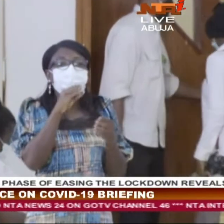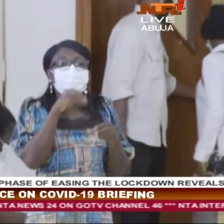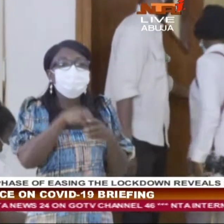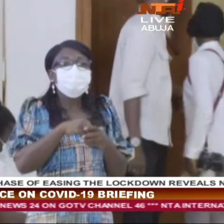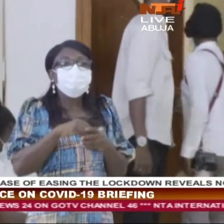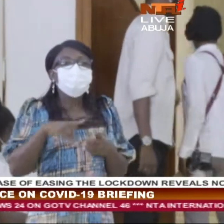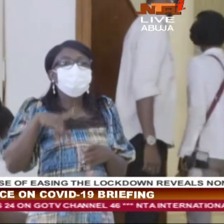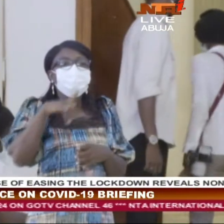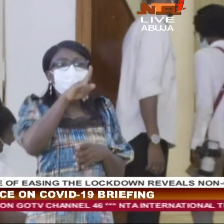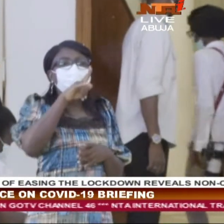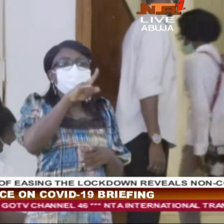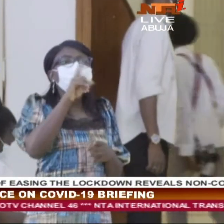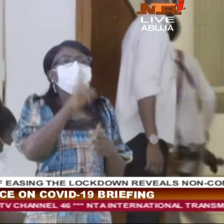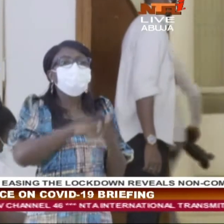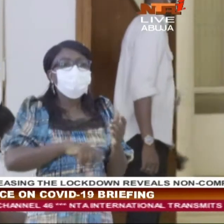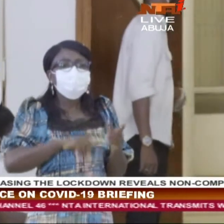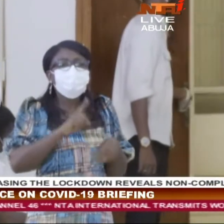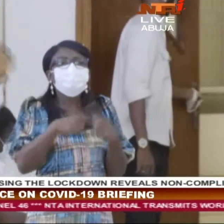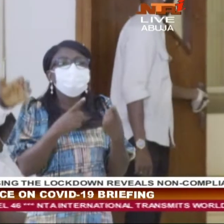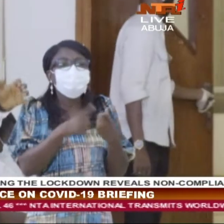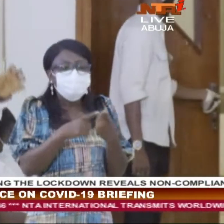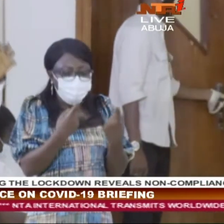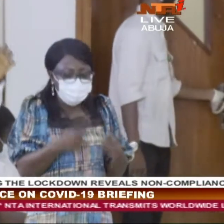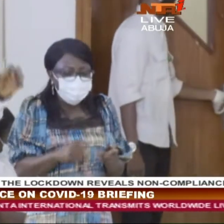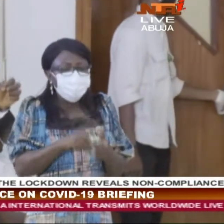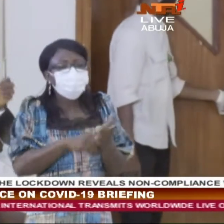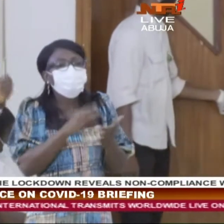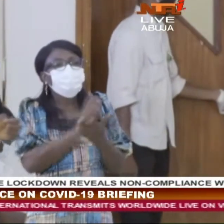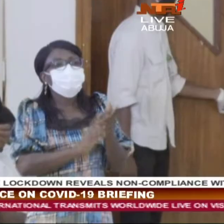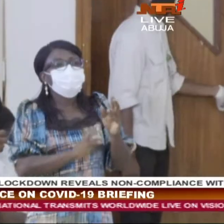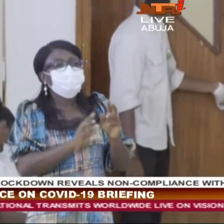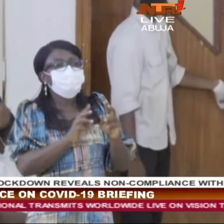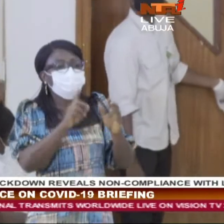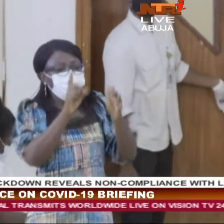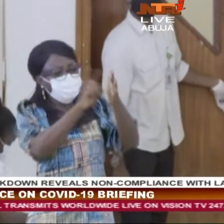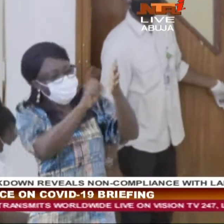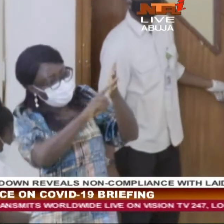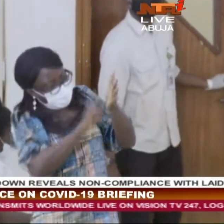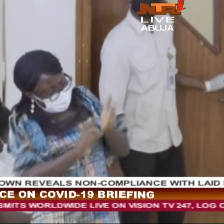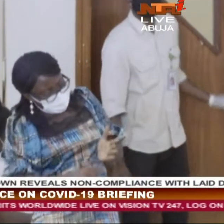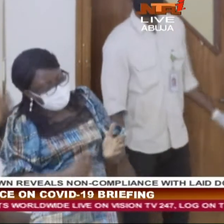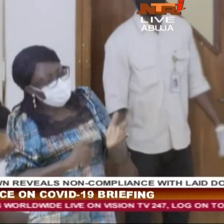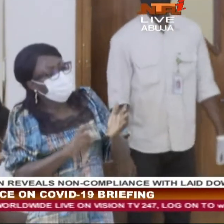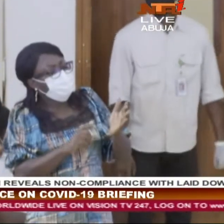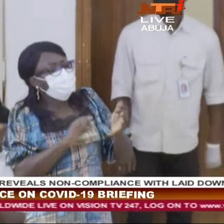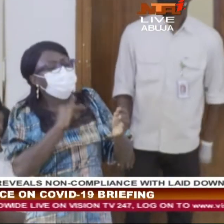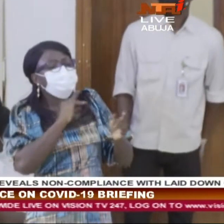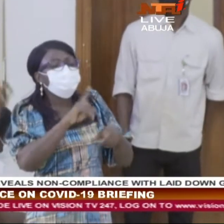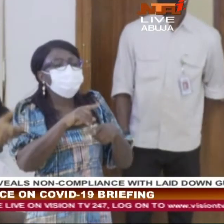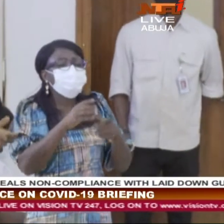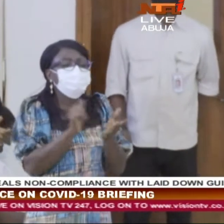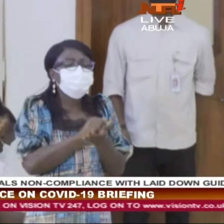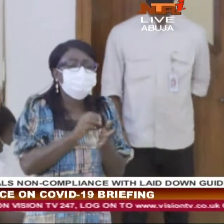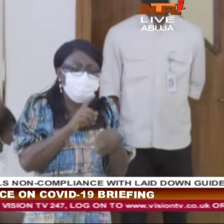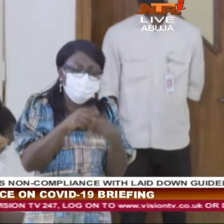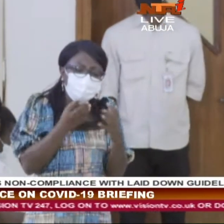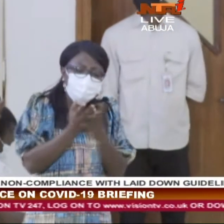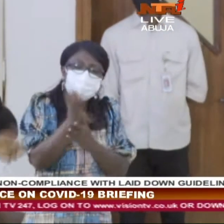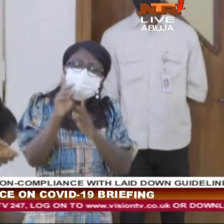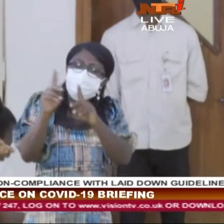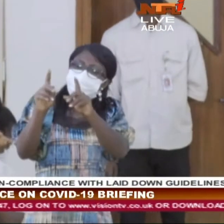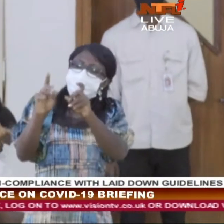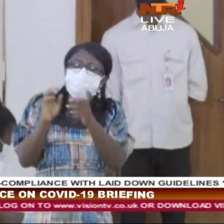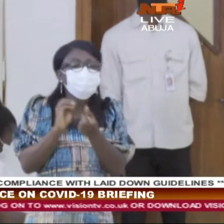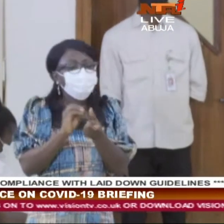board the flight, what is going to be, which kind of check is going to be carried out on you? Is it that you are going to run through a COVID-19 test, or what's